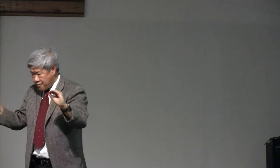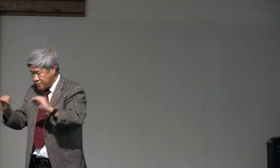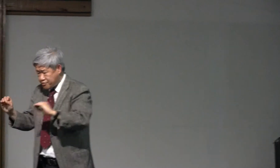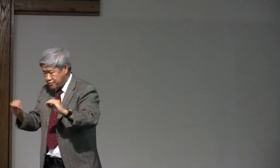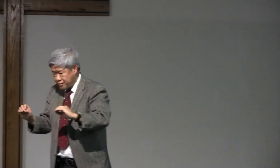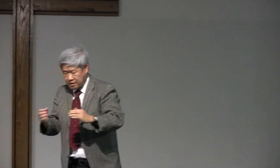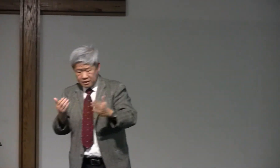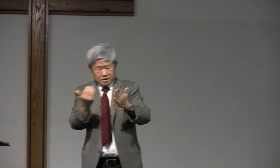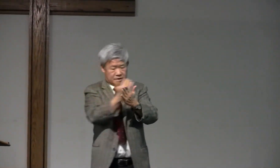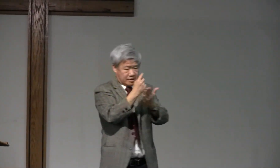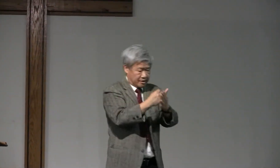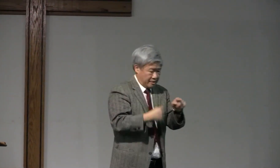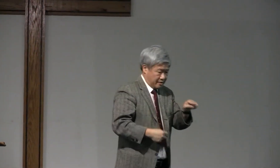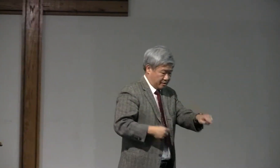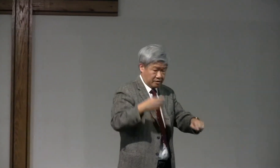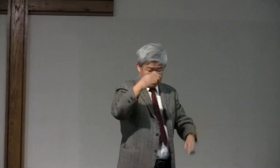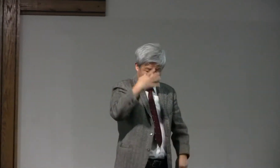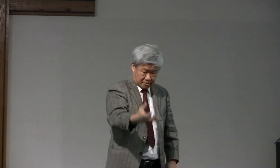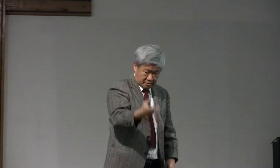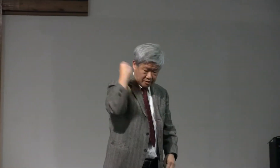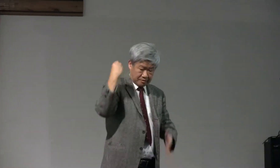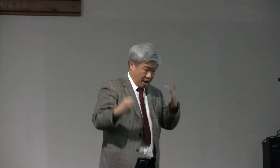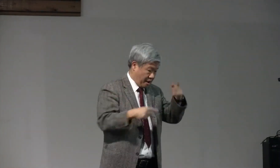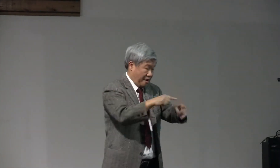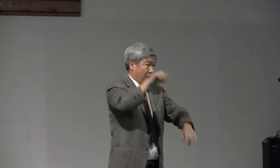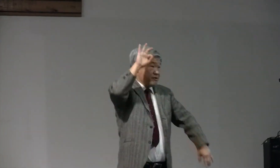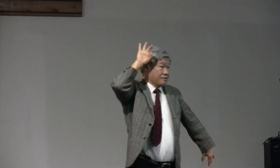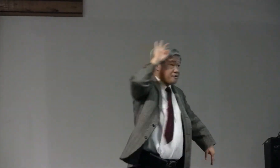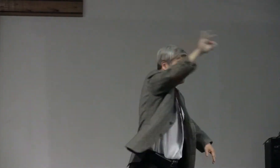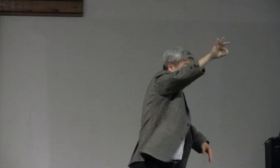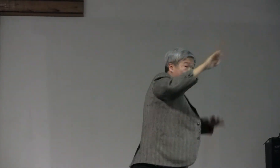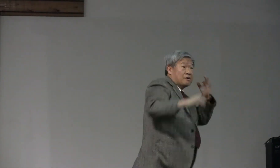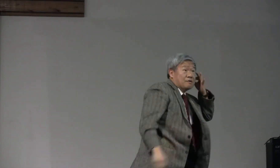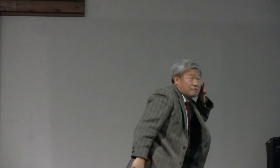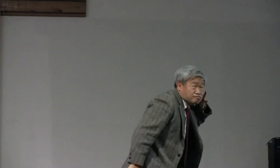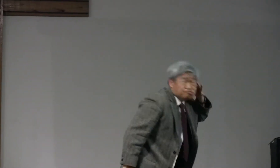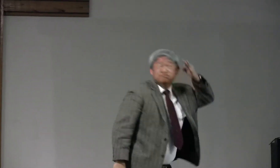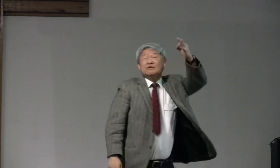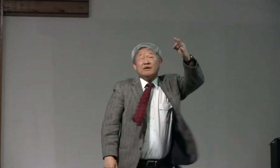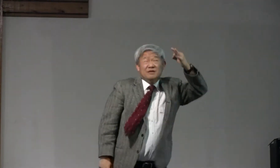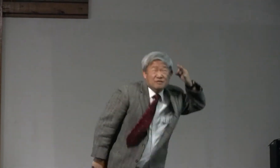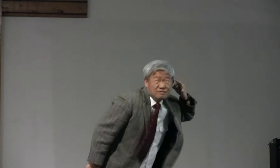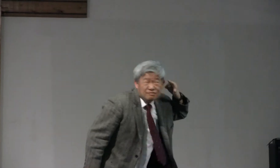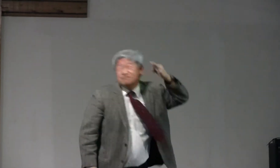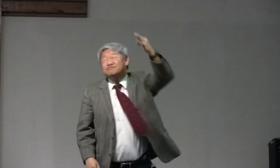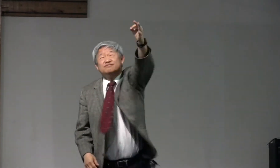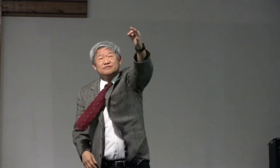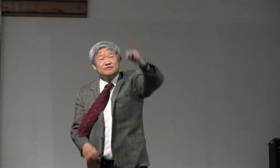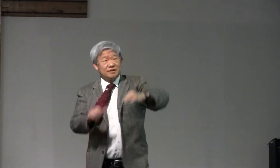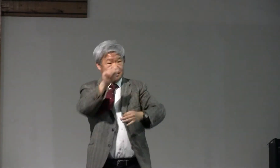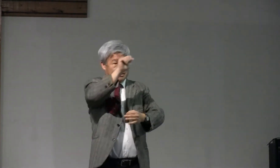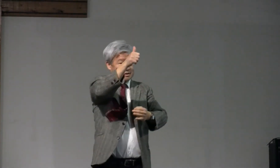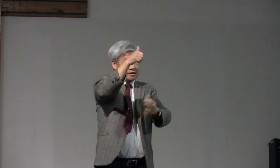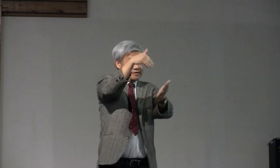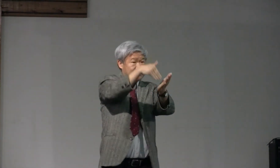Old Testament doesn't say anything else about Enoch. But he prophesied and preached about the